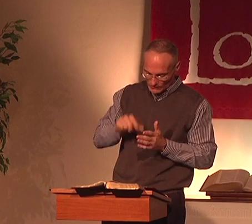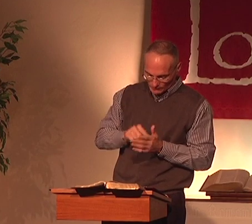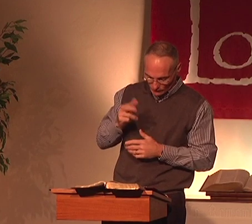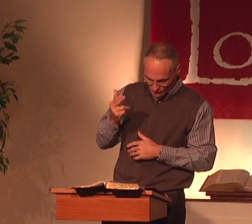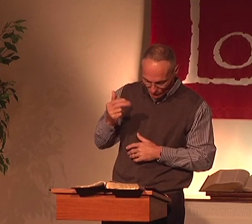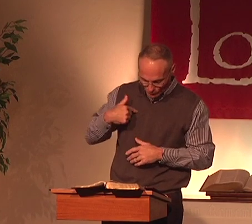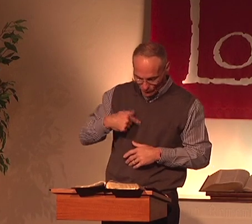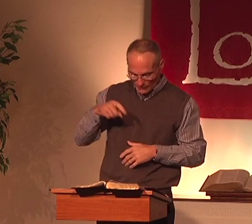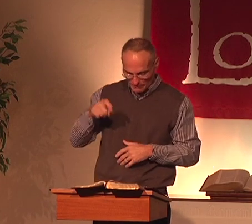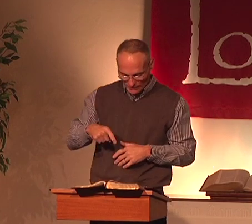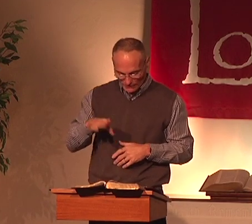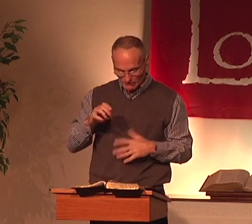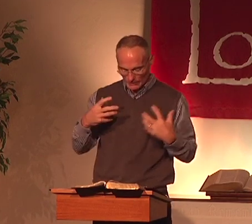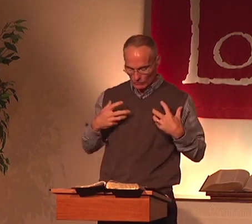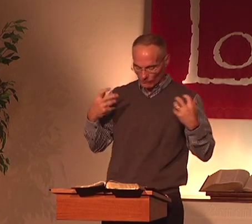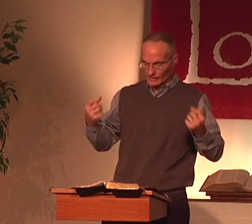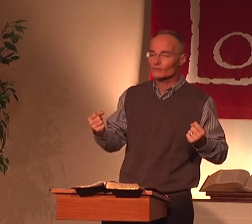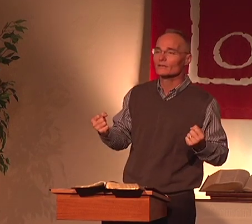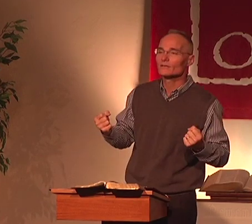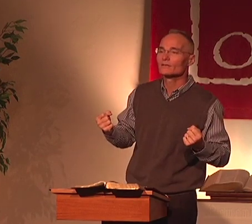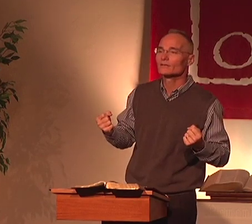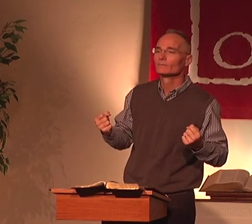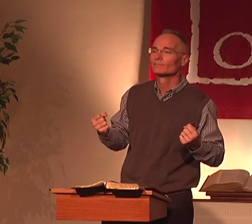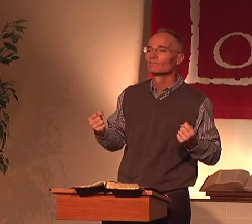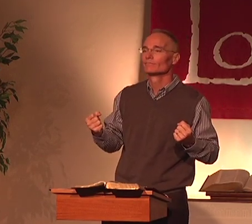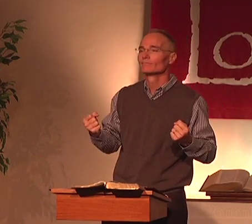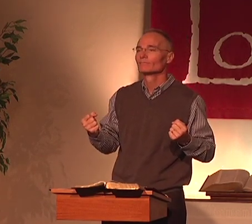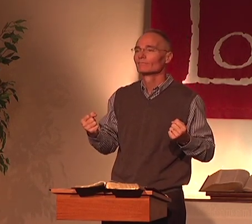So then Paul says In verse 13 We must be Courageous